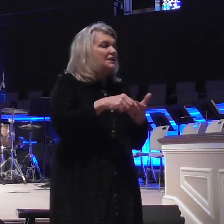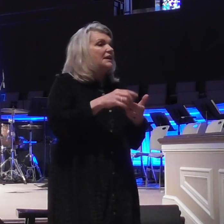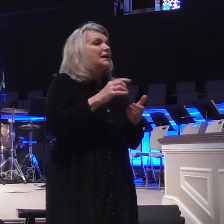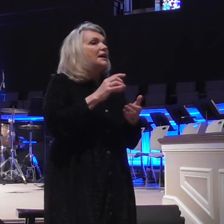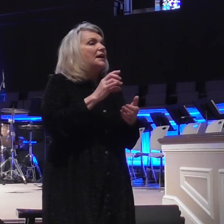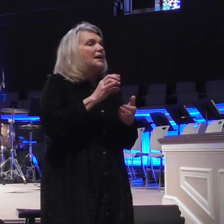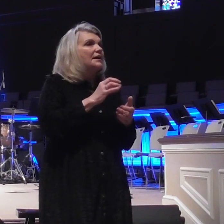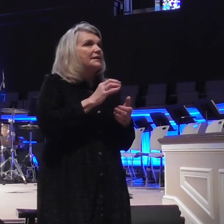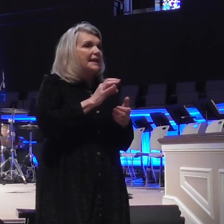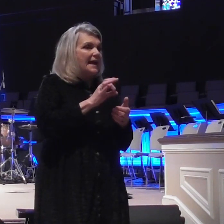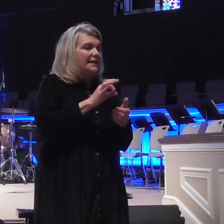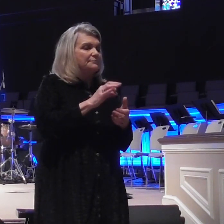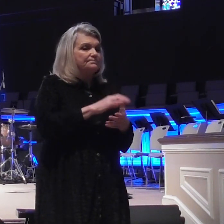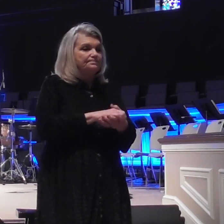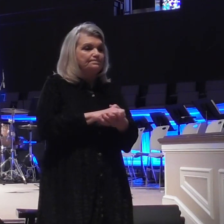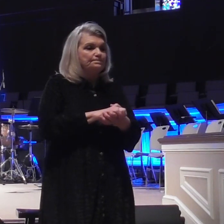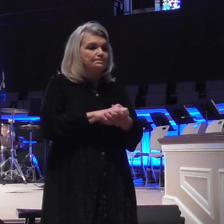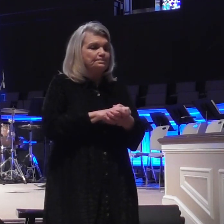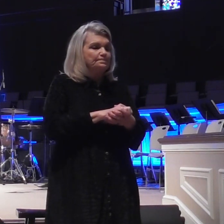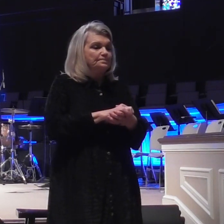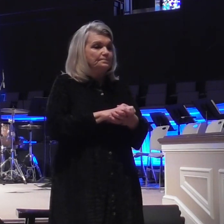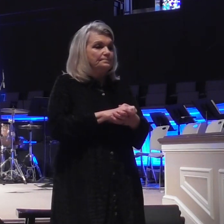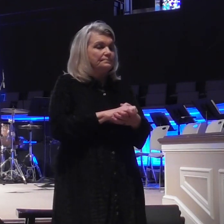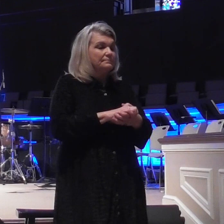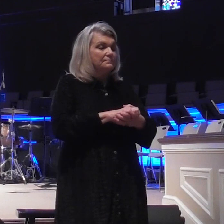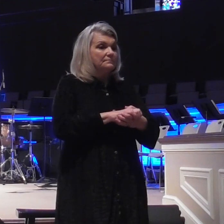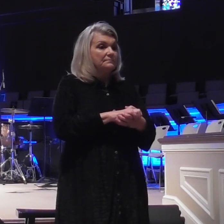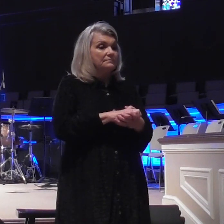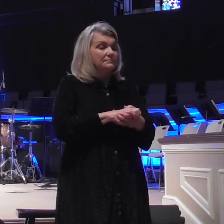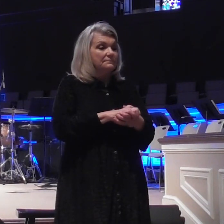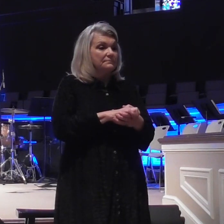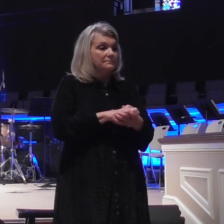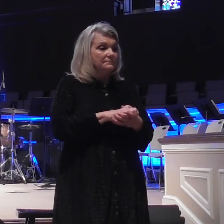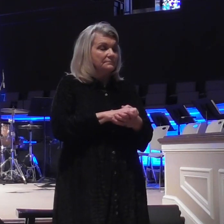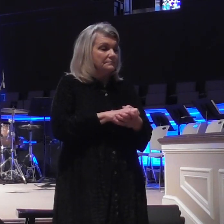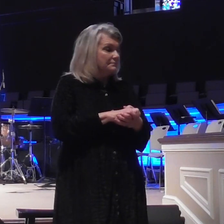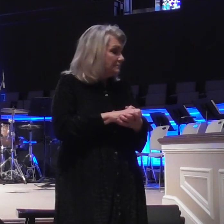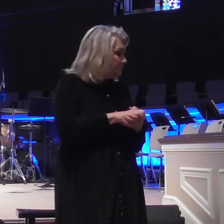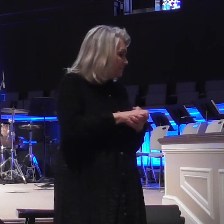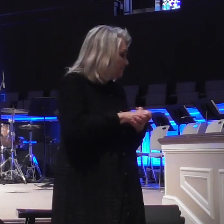look at verse 9 of chapter 6, the little passage just before the passage we focused on.